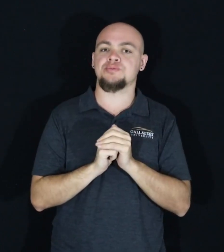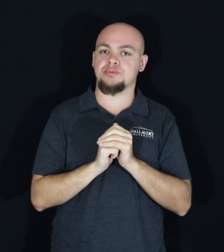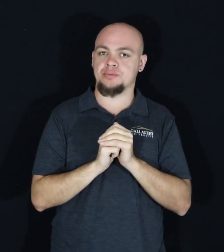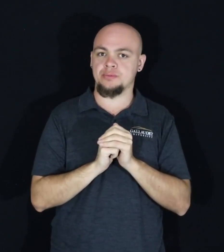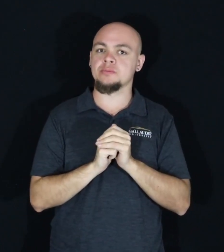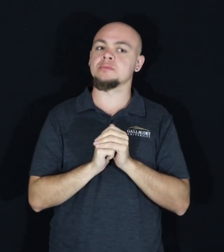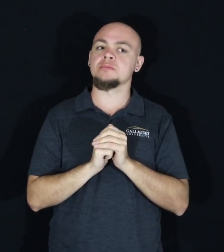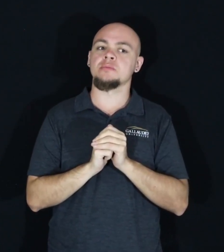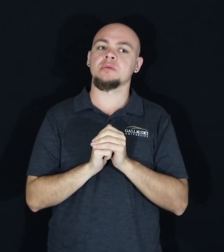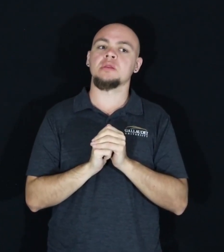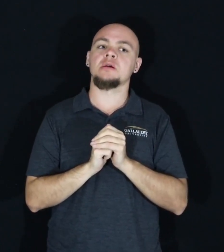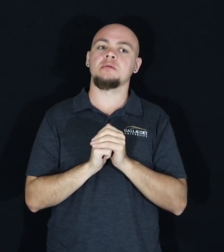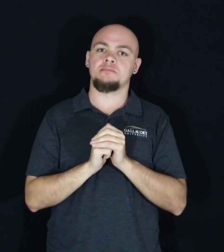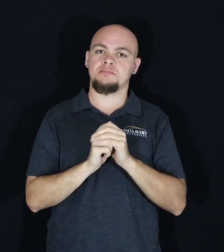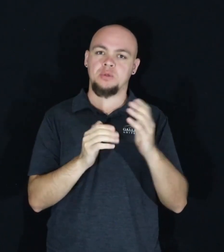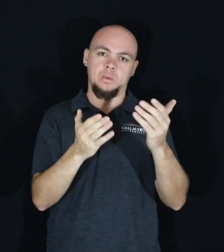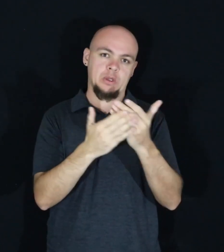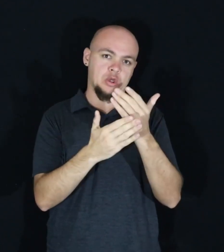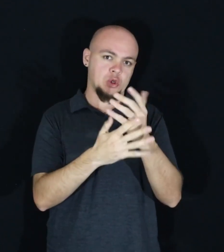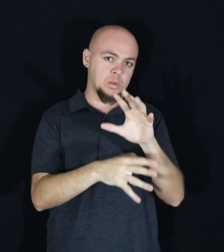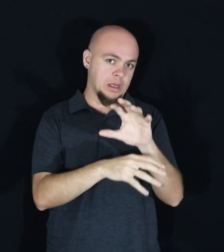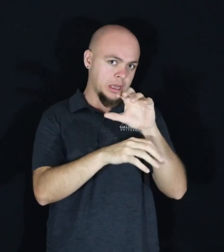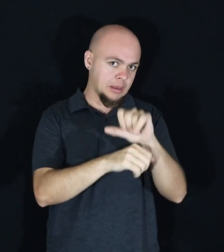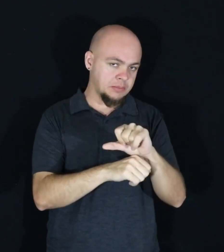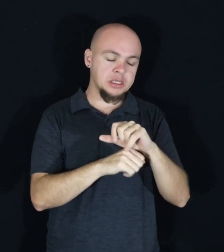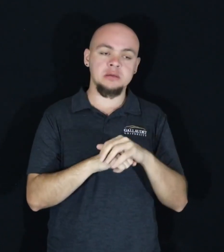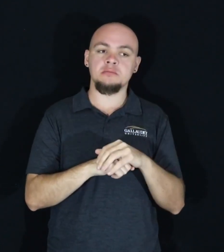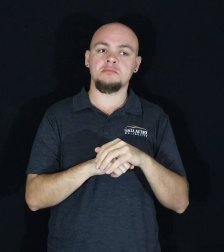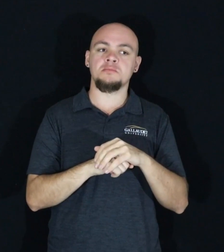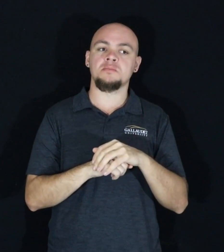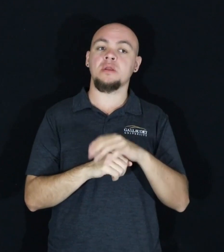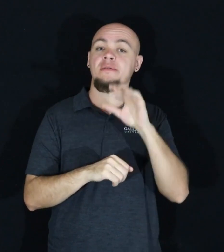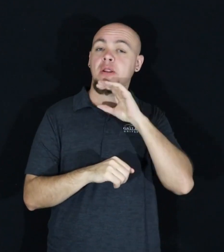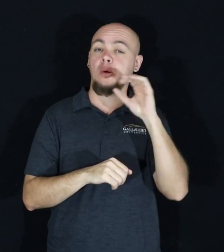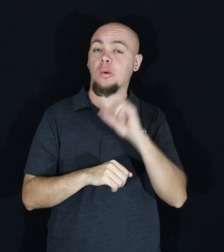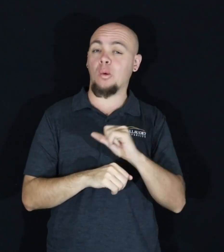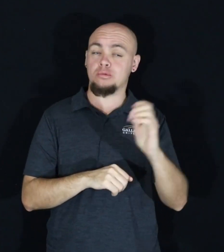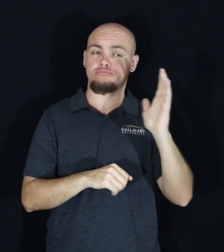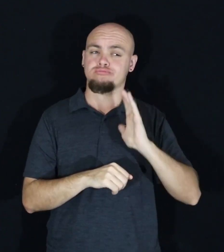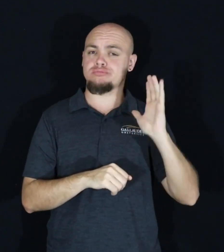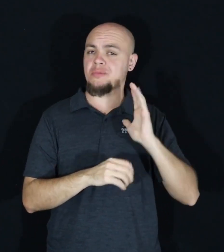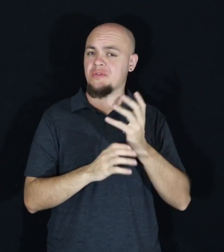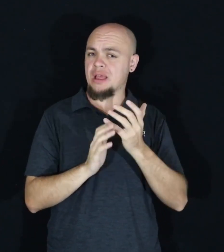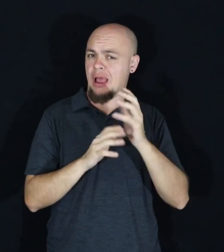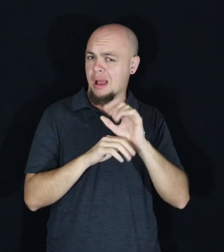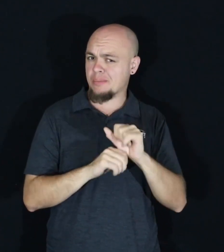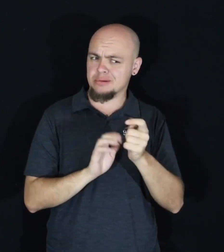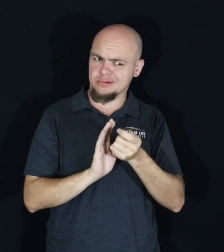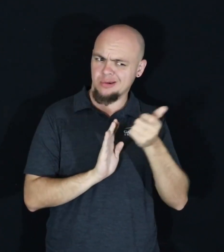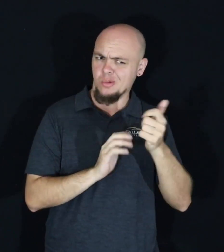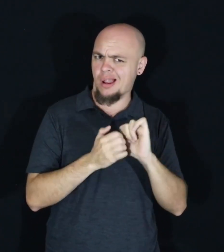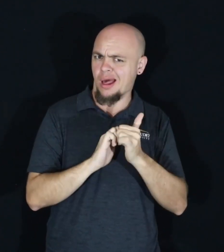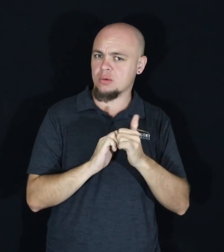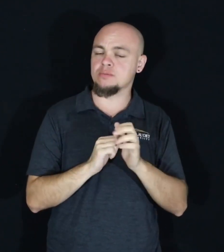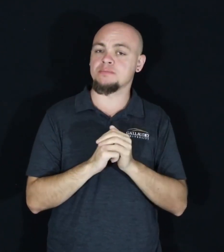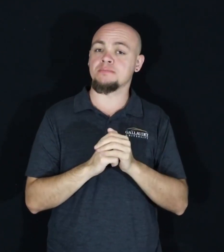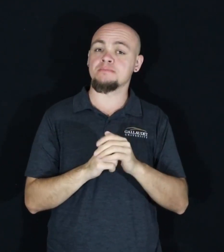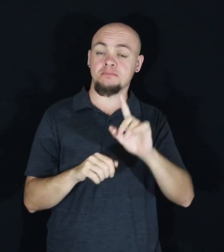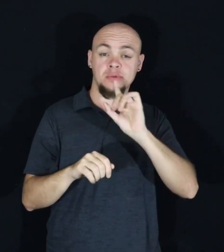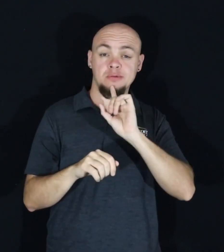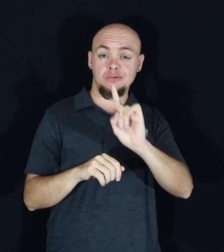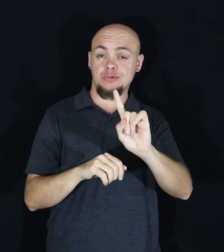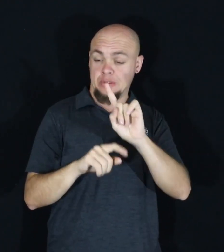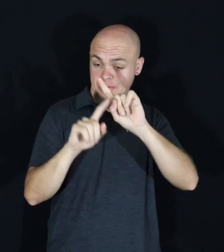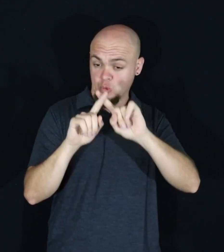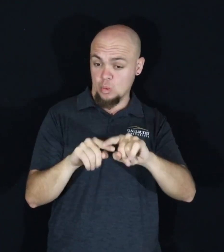us to form a new habit or get rid of an old one? And is there a reliable study that